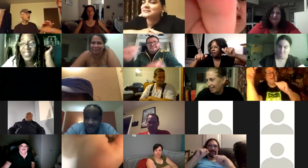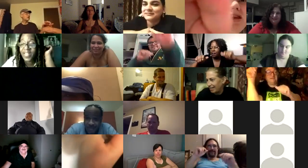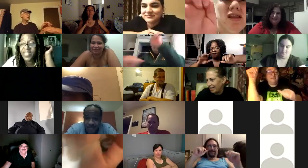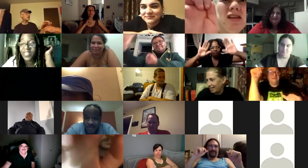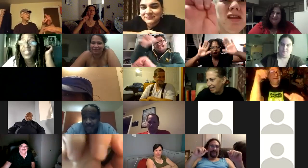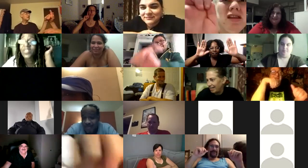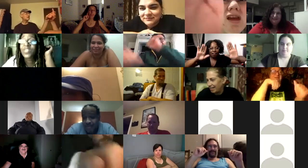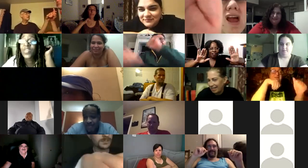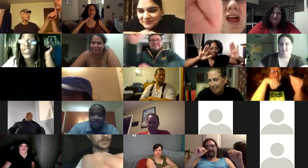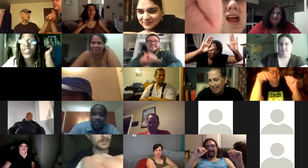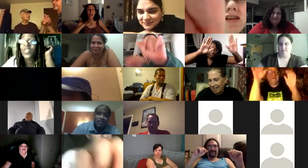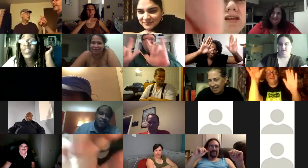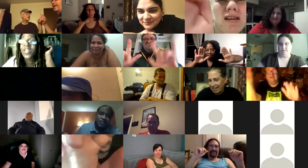Marceletta's dancing.